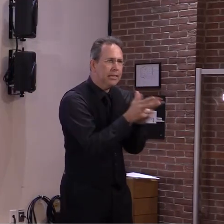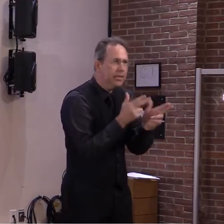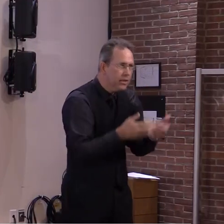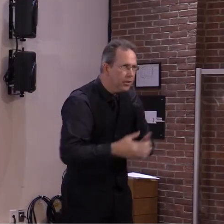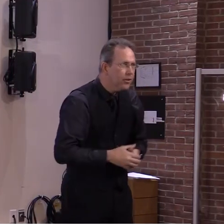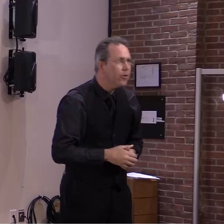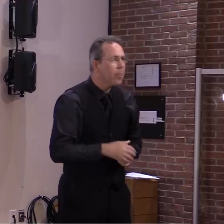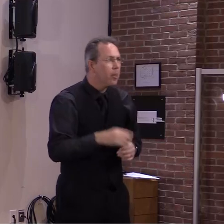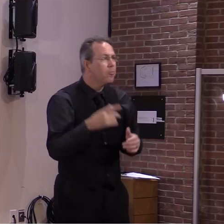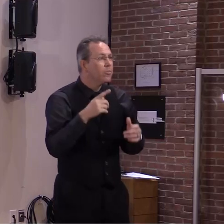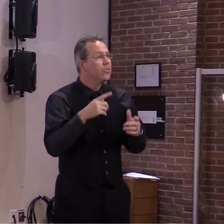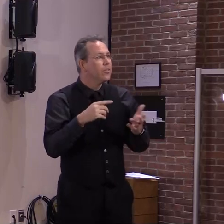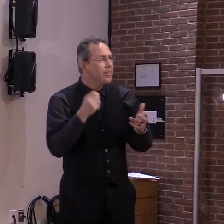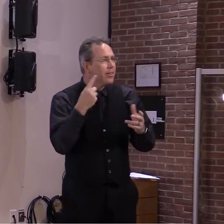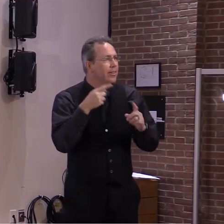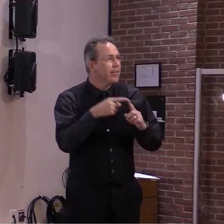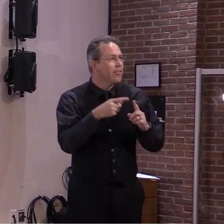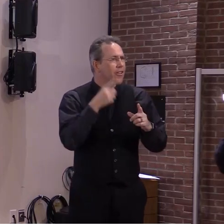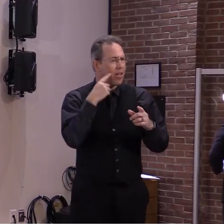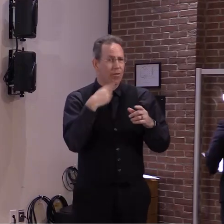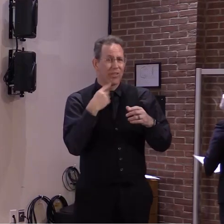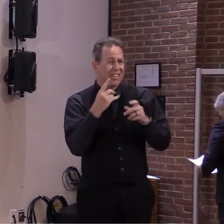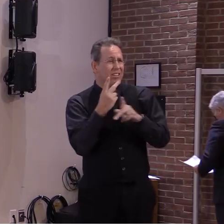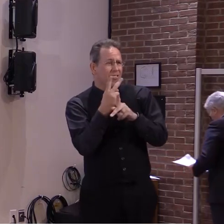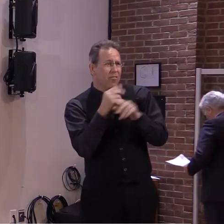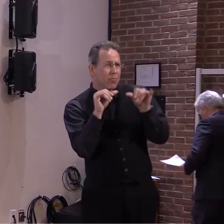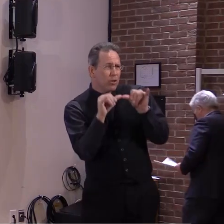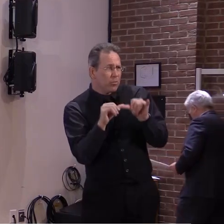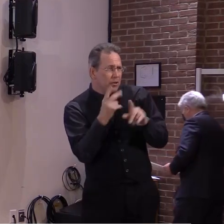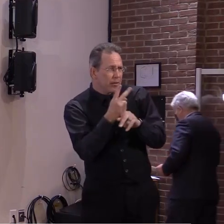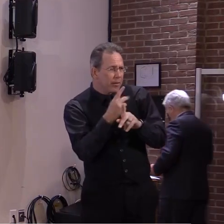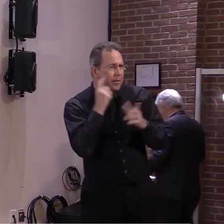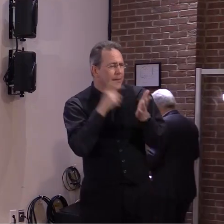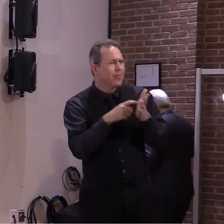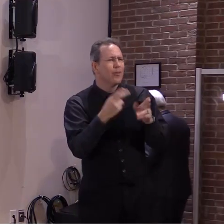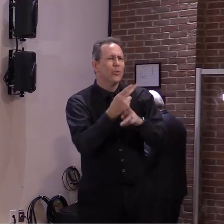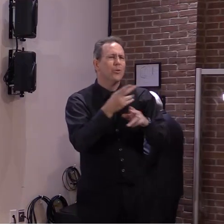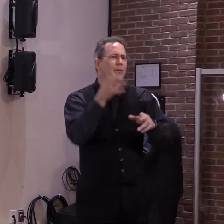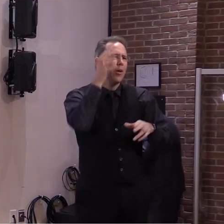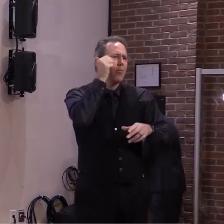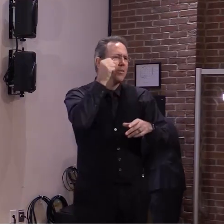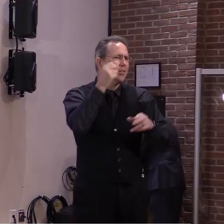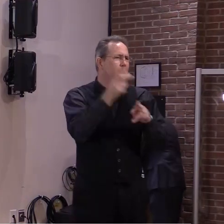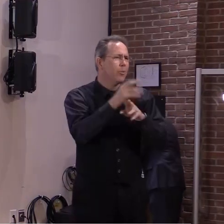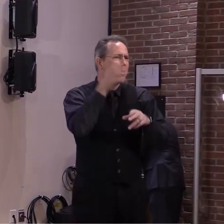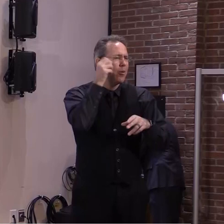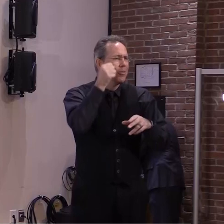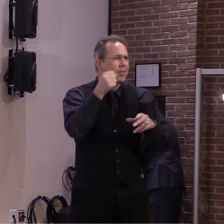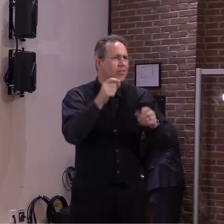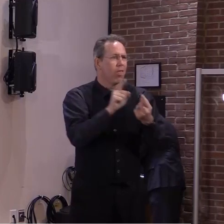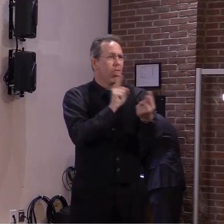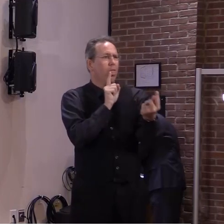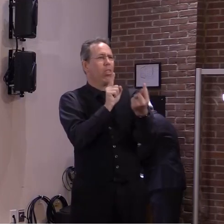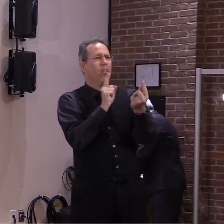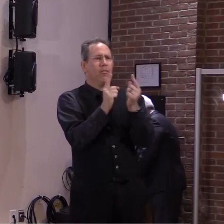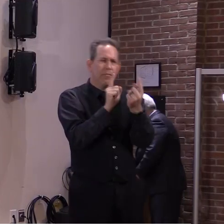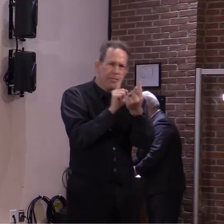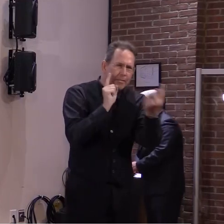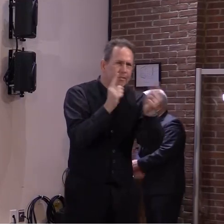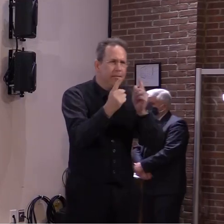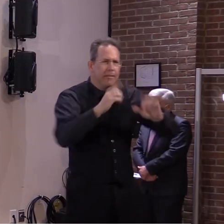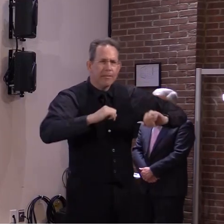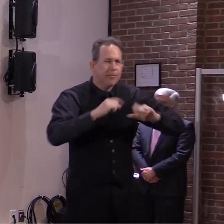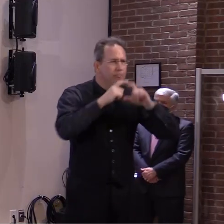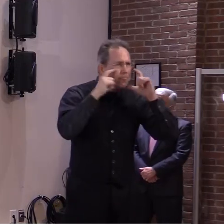understanding that a new metric has entered the game, and the new metric is how fast and how efficiently are we vaccinating, and